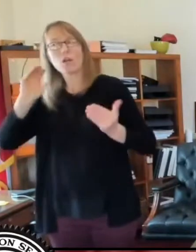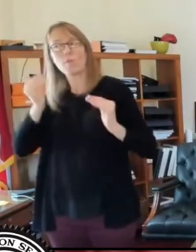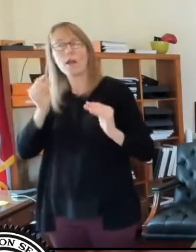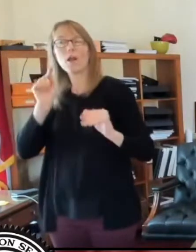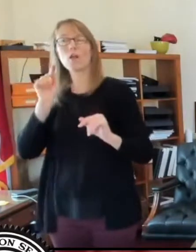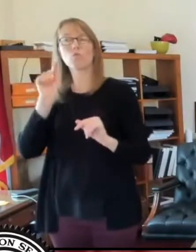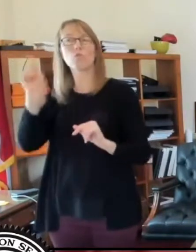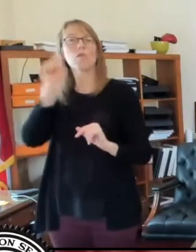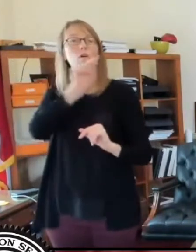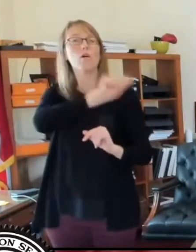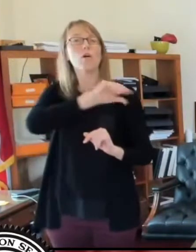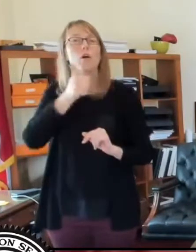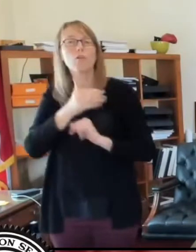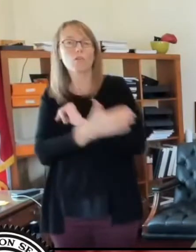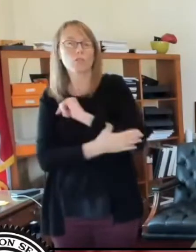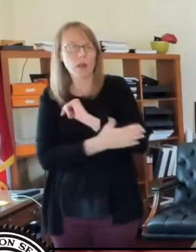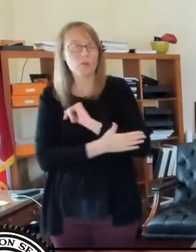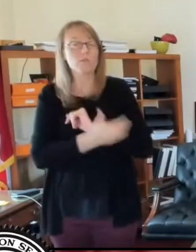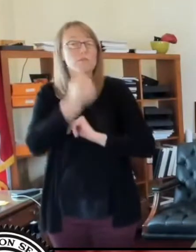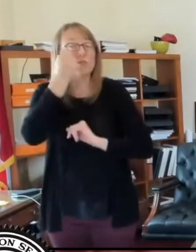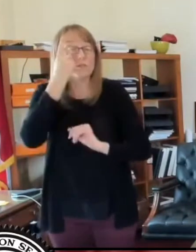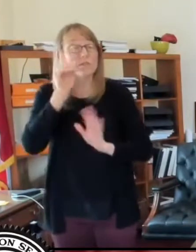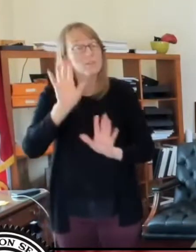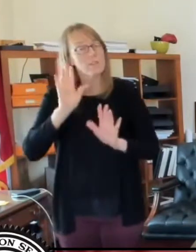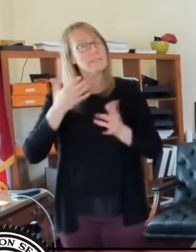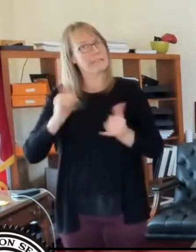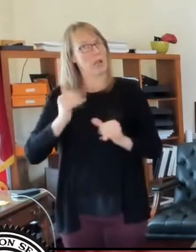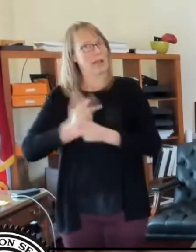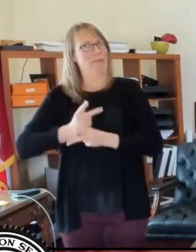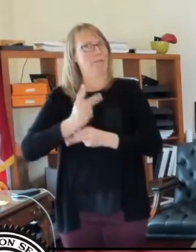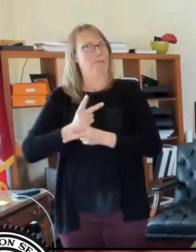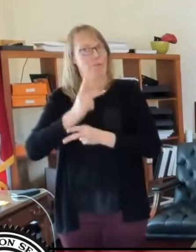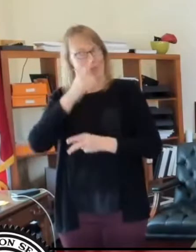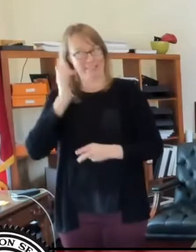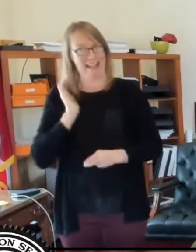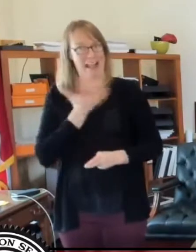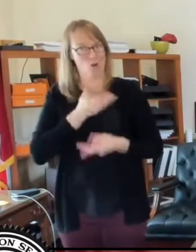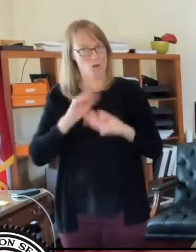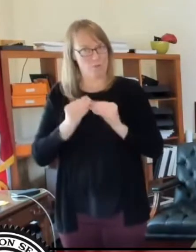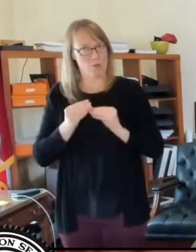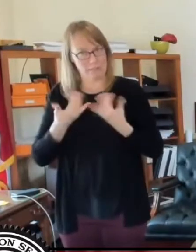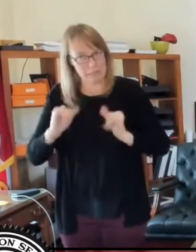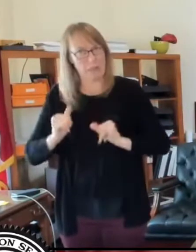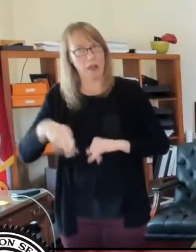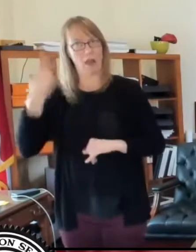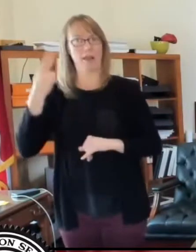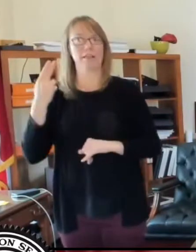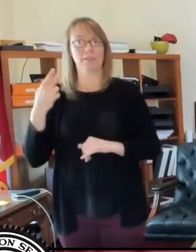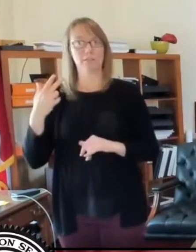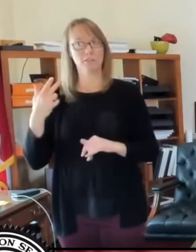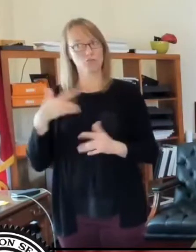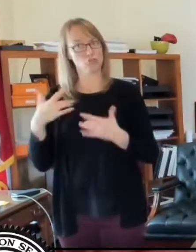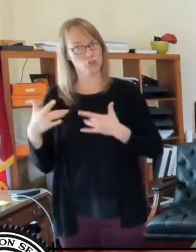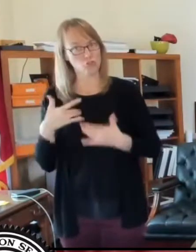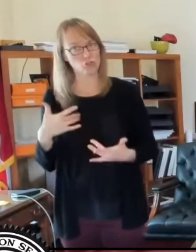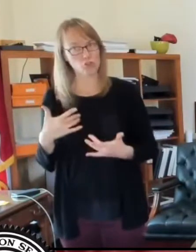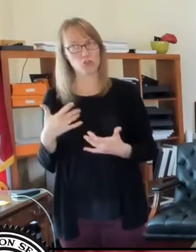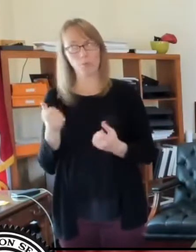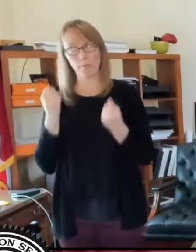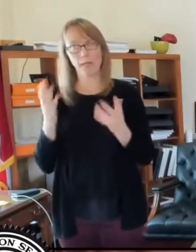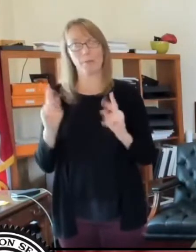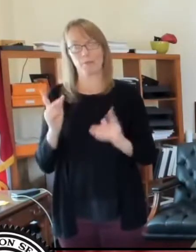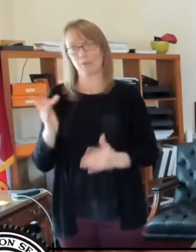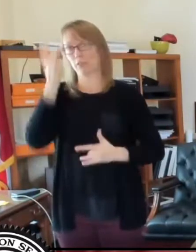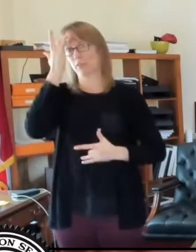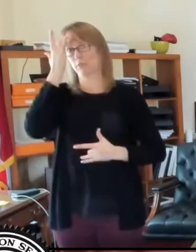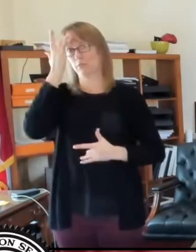congratulate ourselves because they're all way too high and there's way too many folks that are sick. The